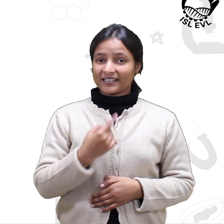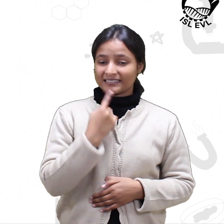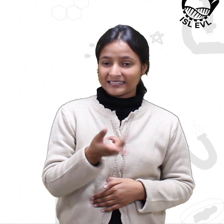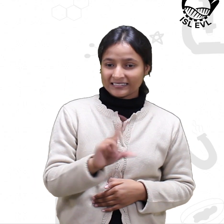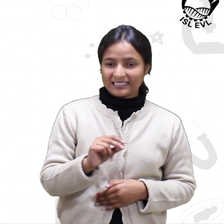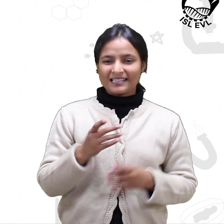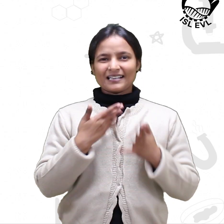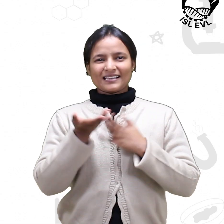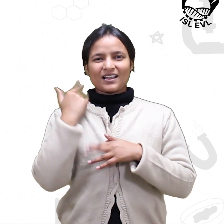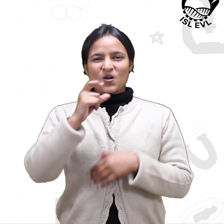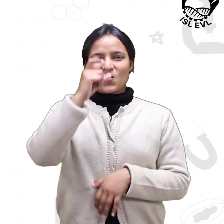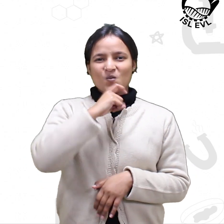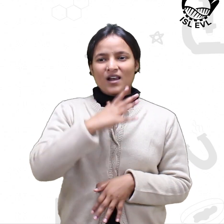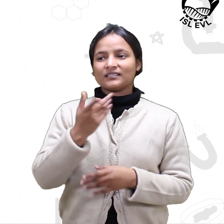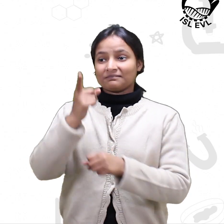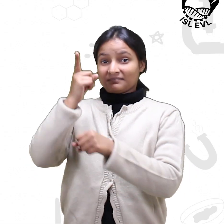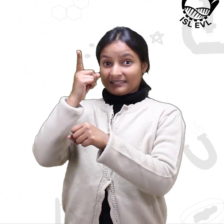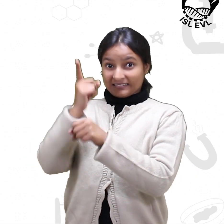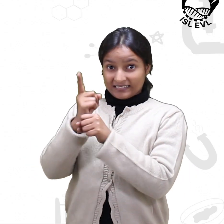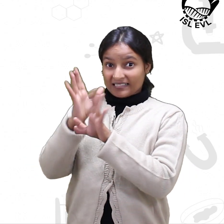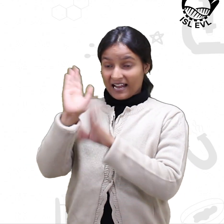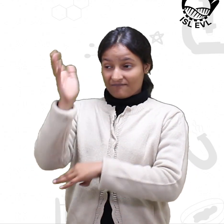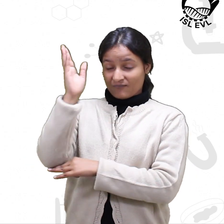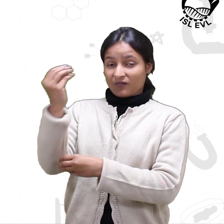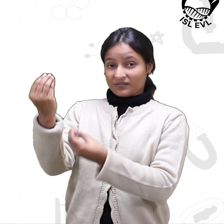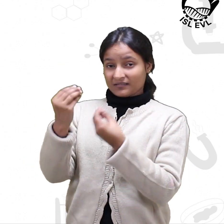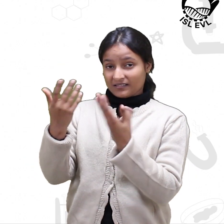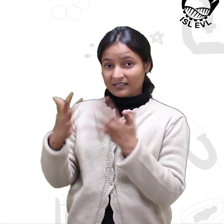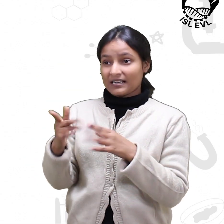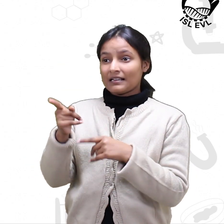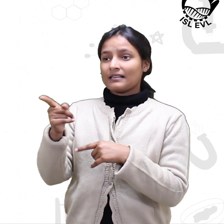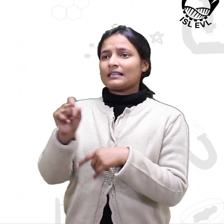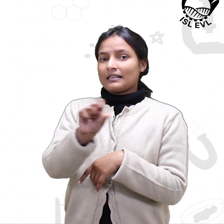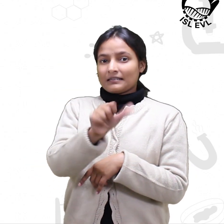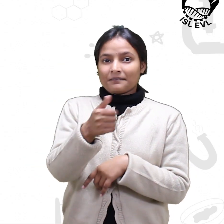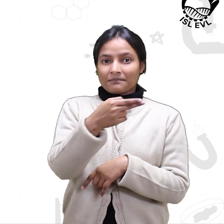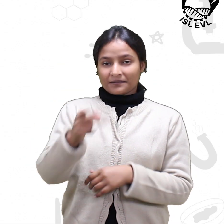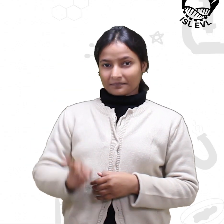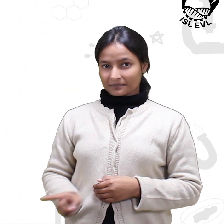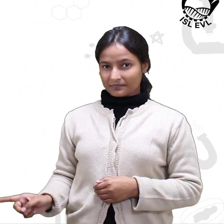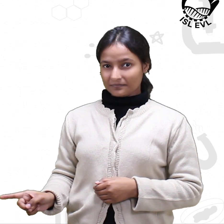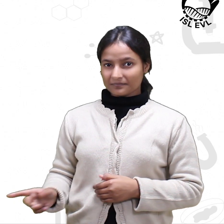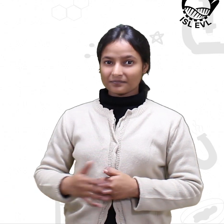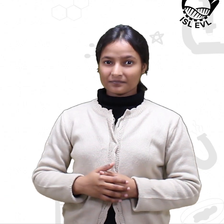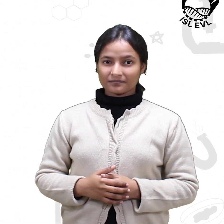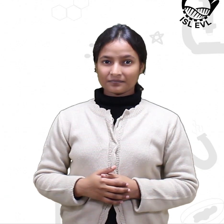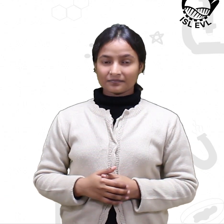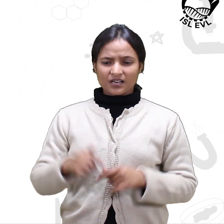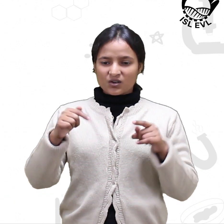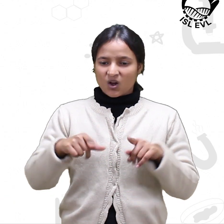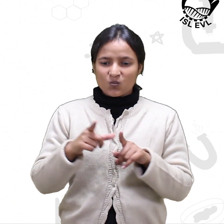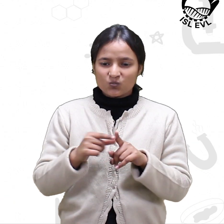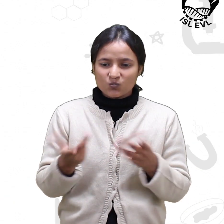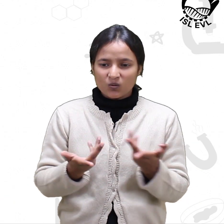me, the microbiology teacher the department was very young in Mount Carmel College, Dr.